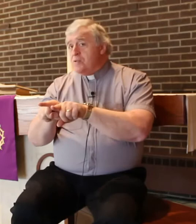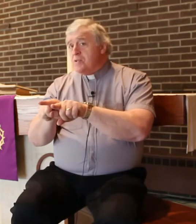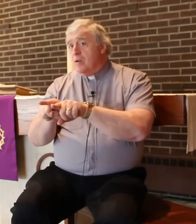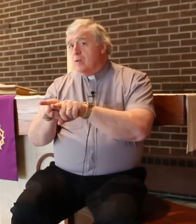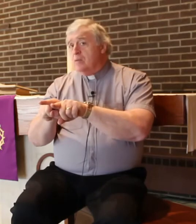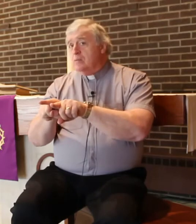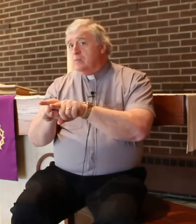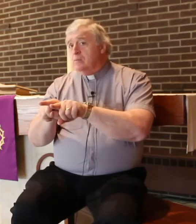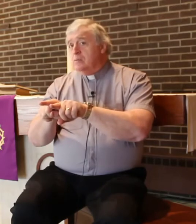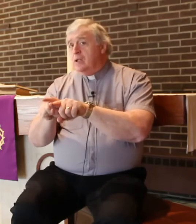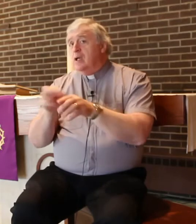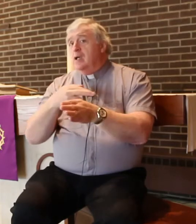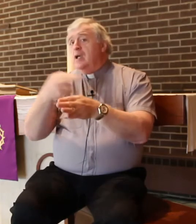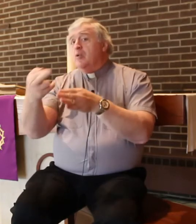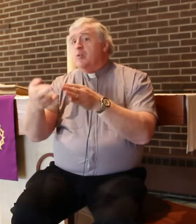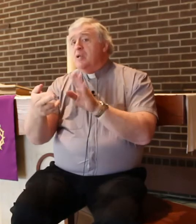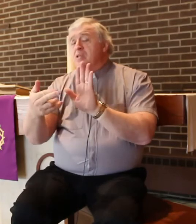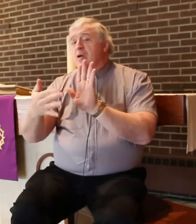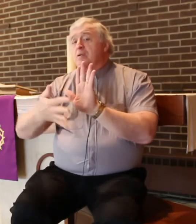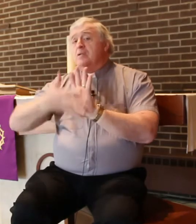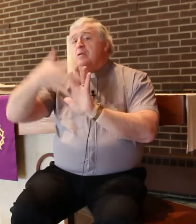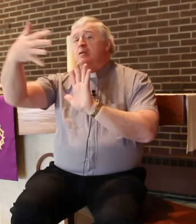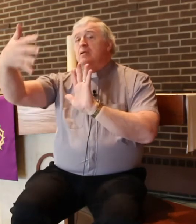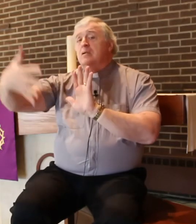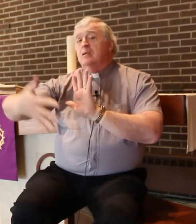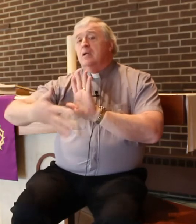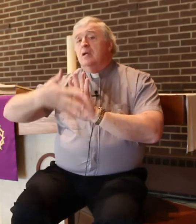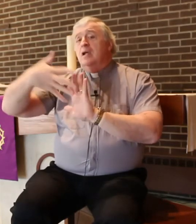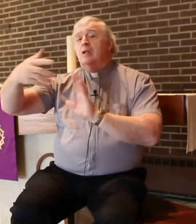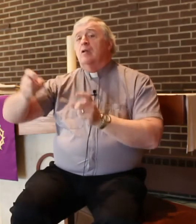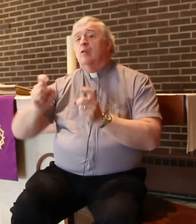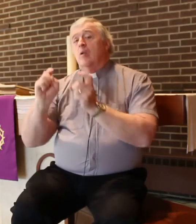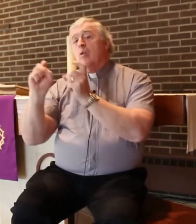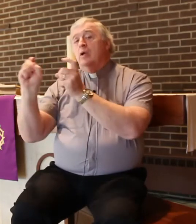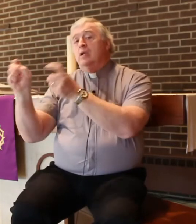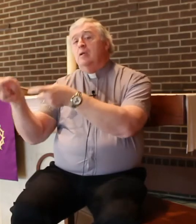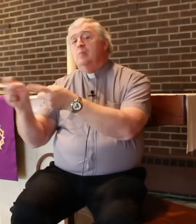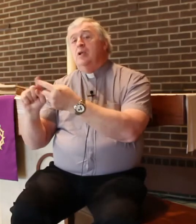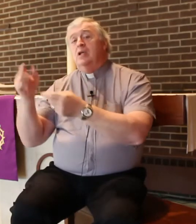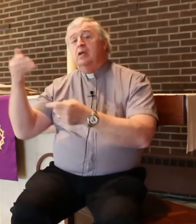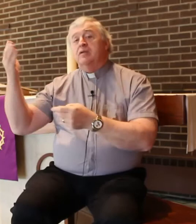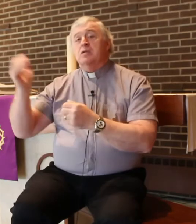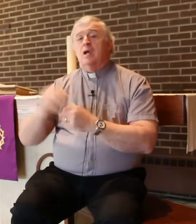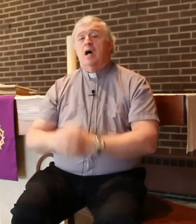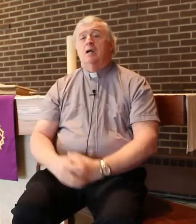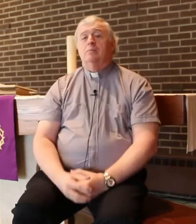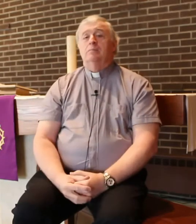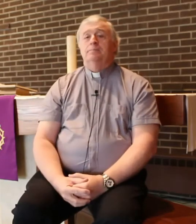also it would result in glory being given to God.